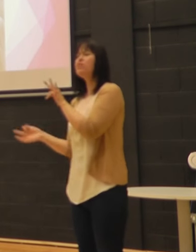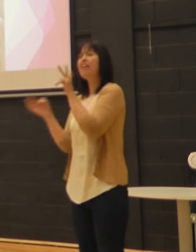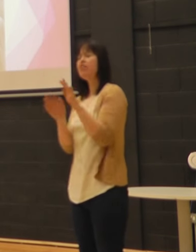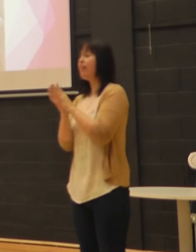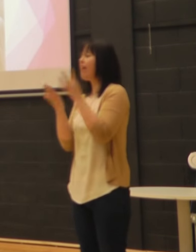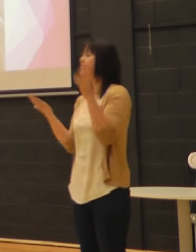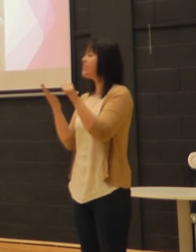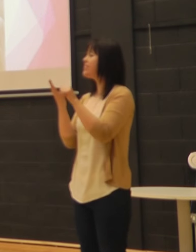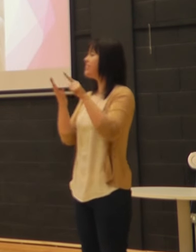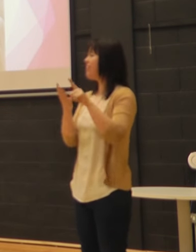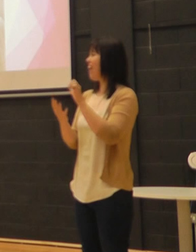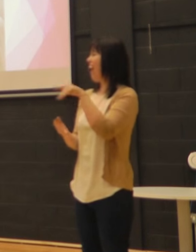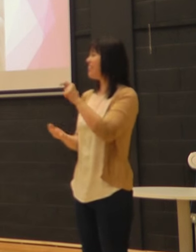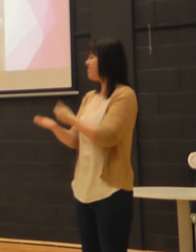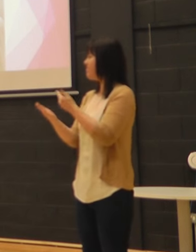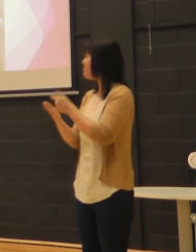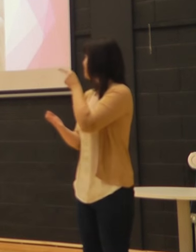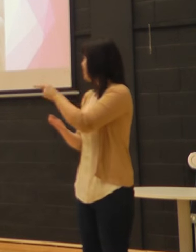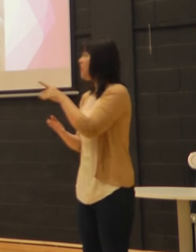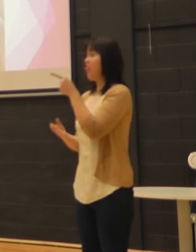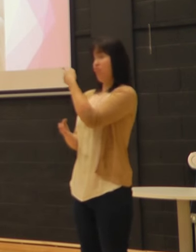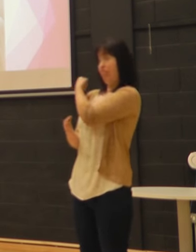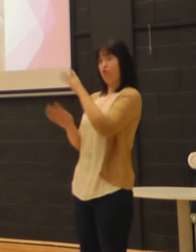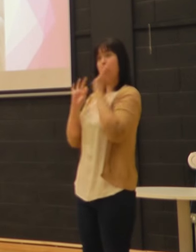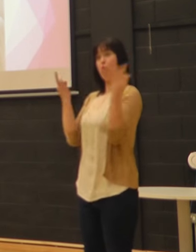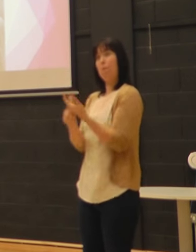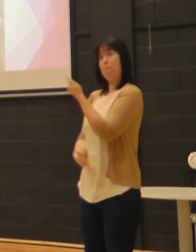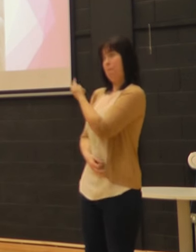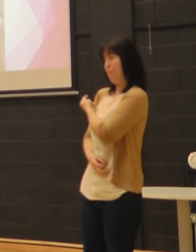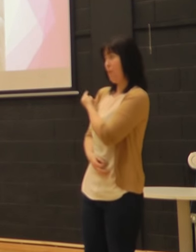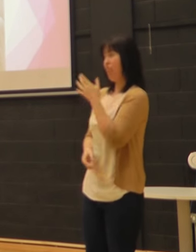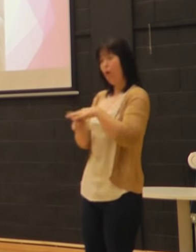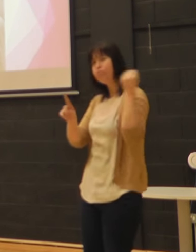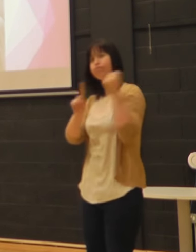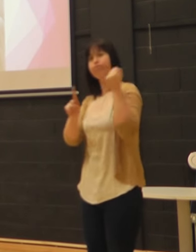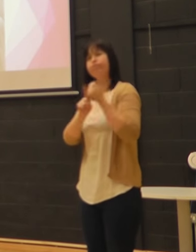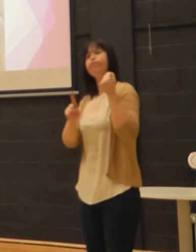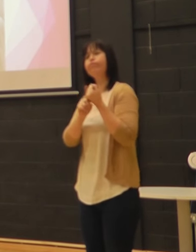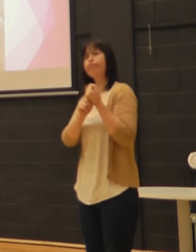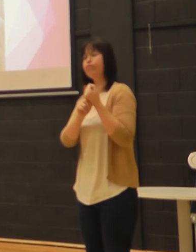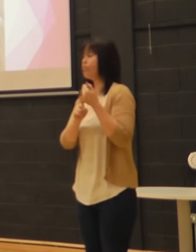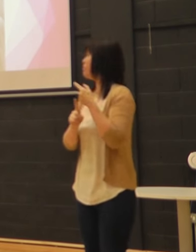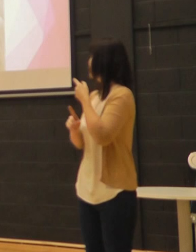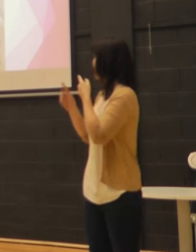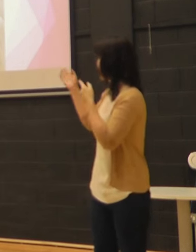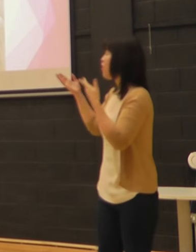Act. And this is a group of campaigners who are basically making the phone